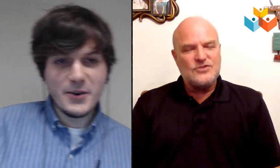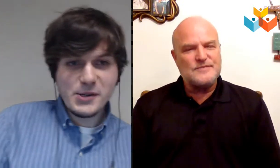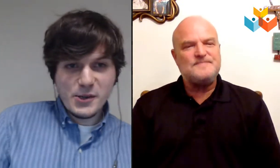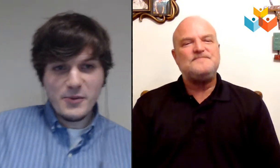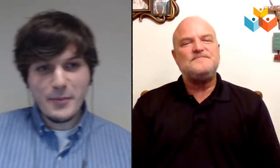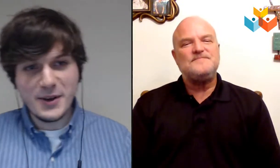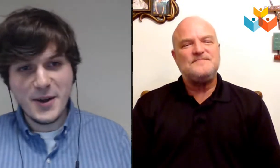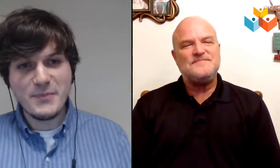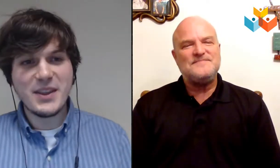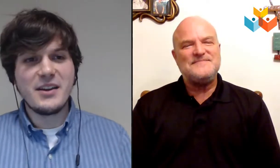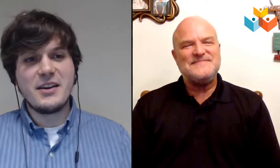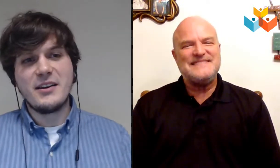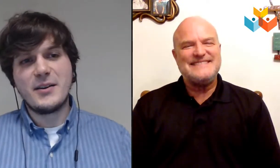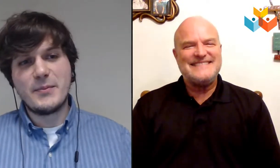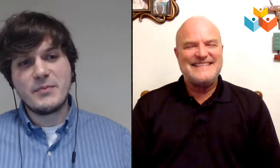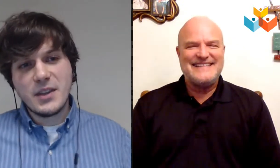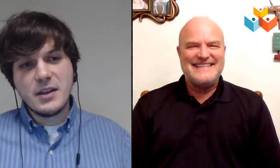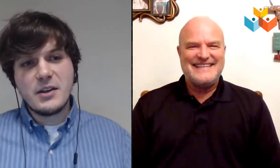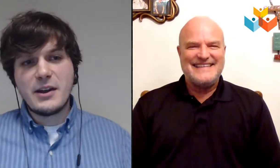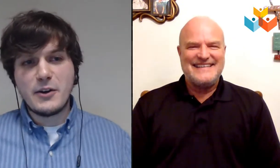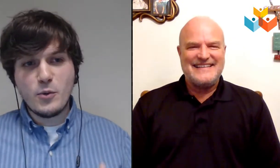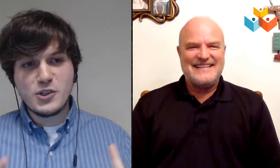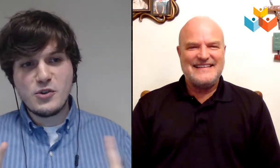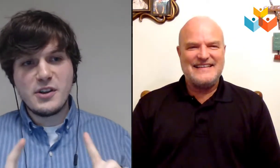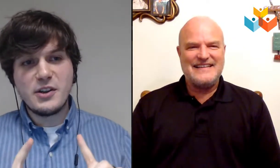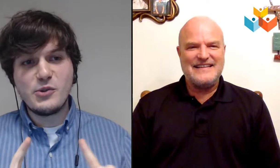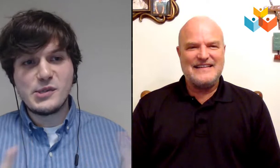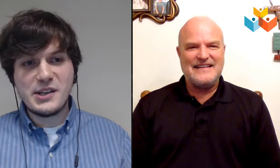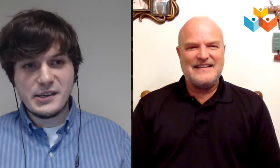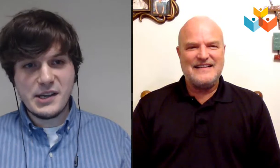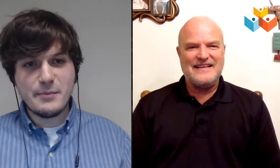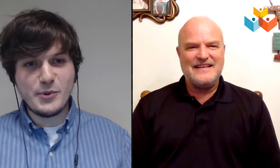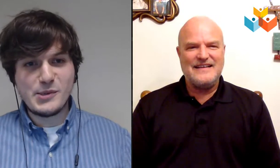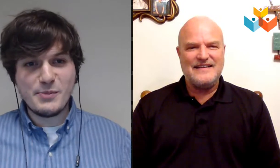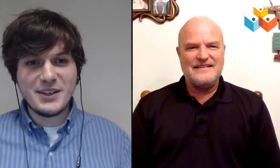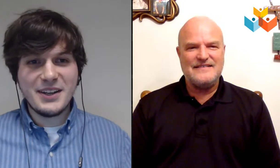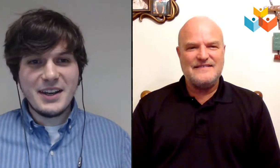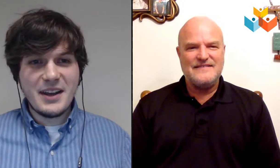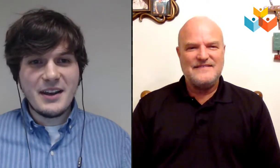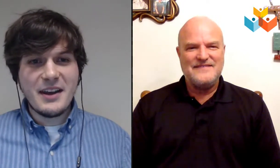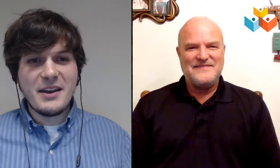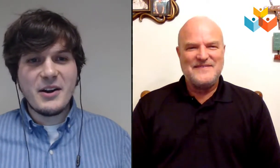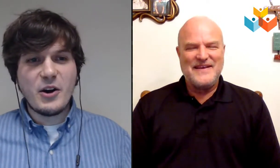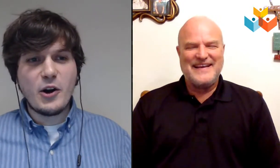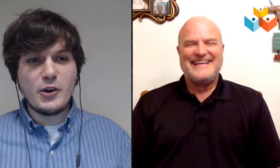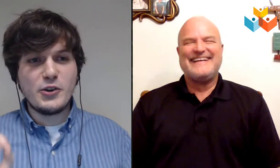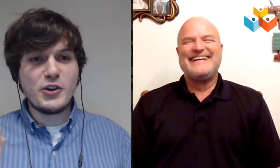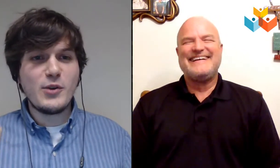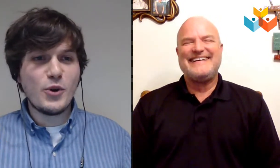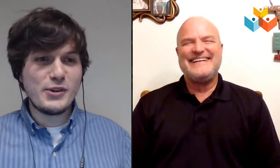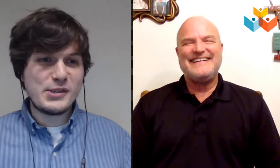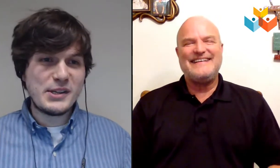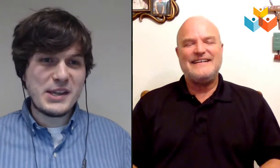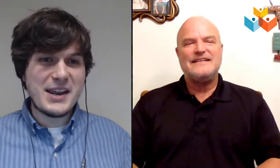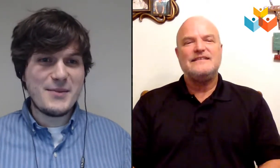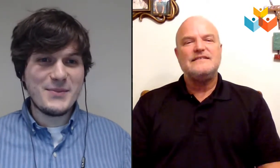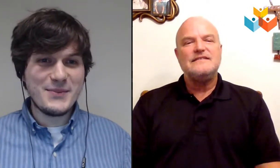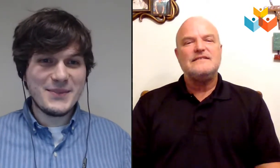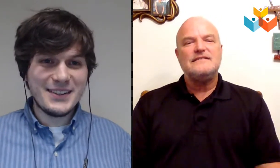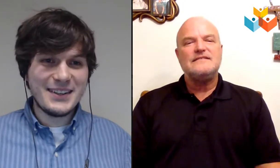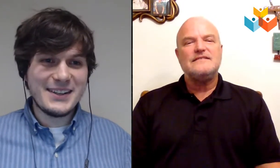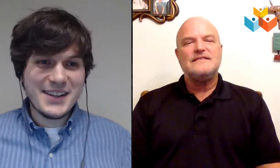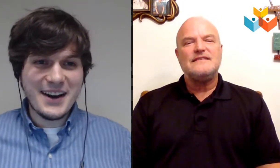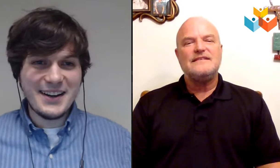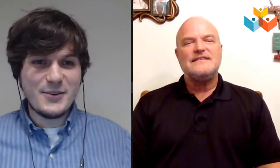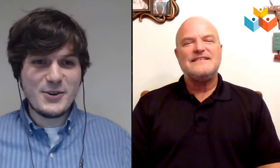before we start wrapping it up. Now, I don't want you to use any examples, but are dirty words the